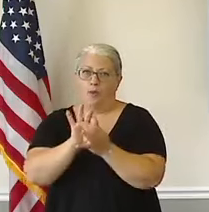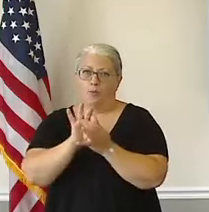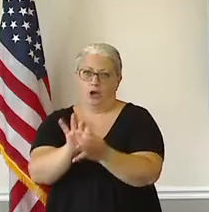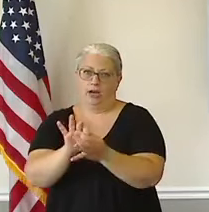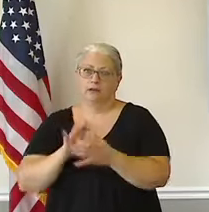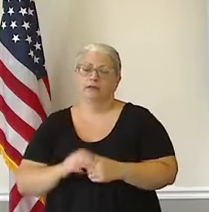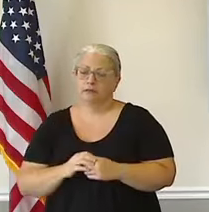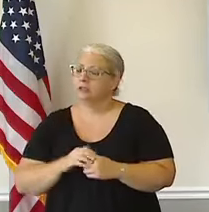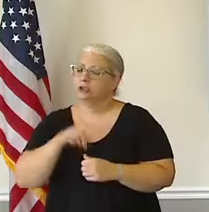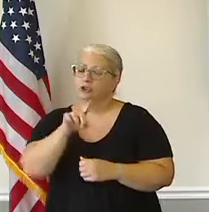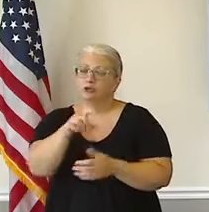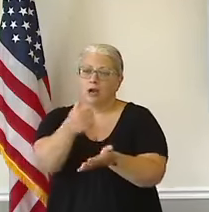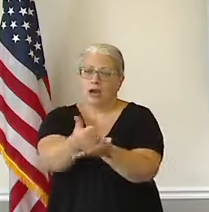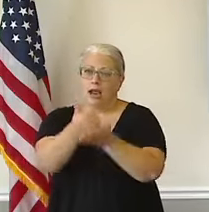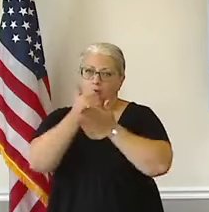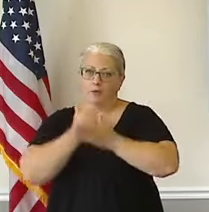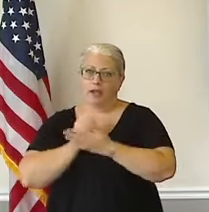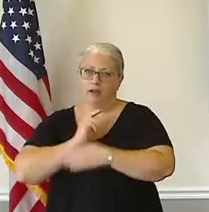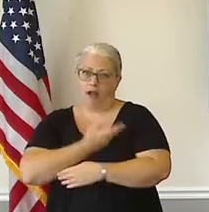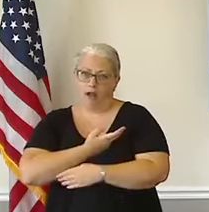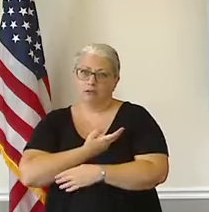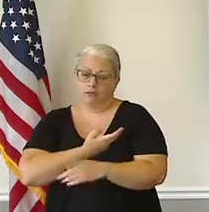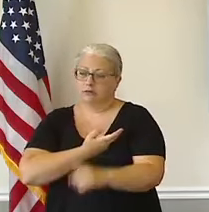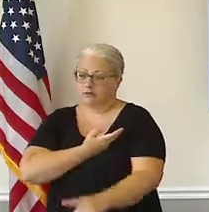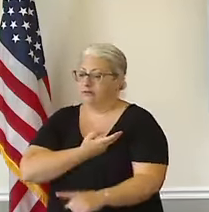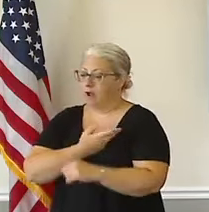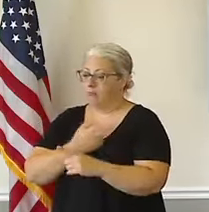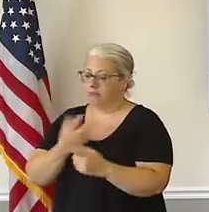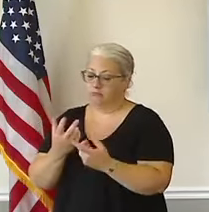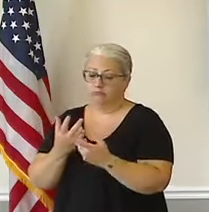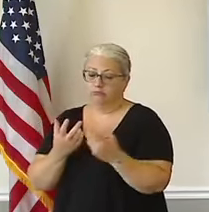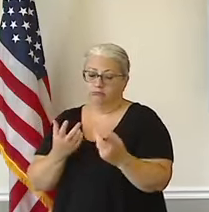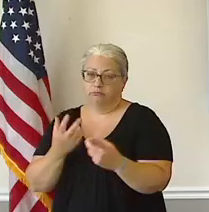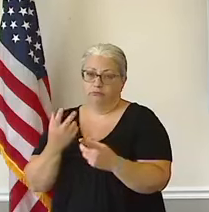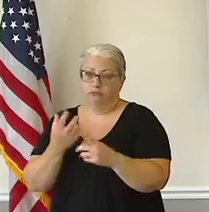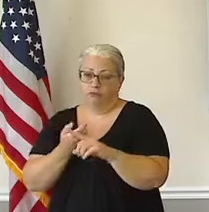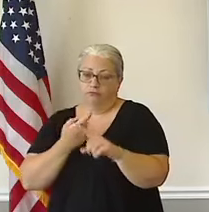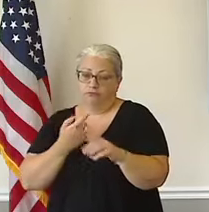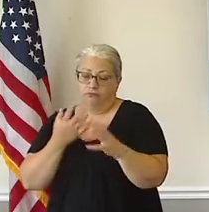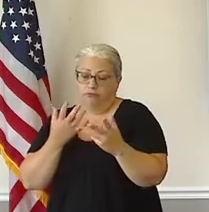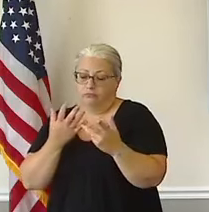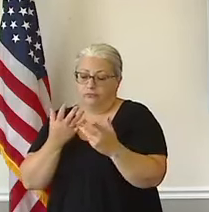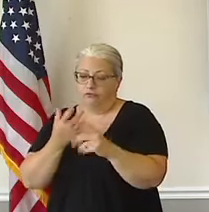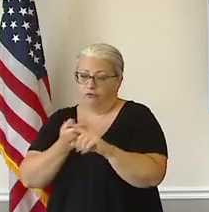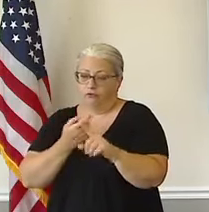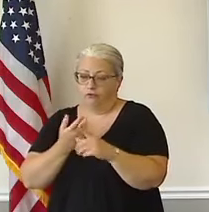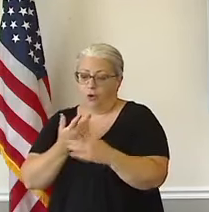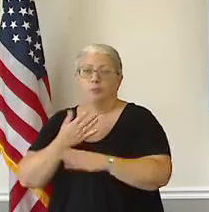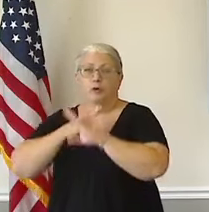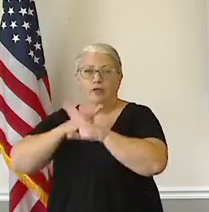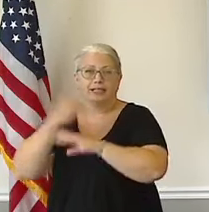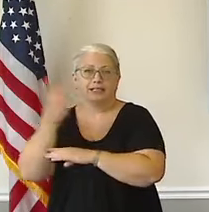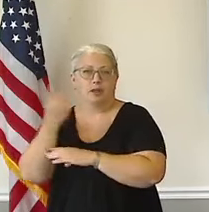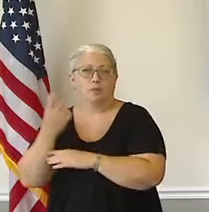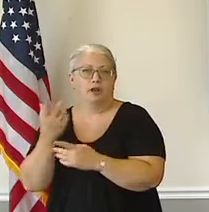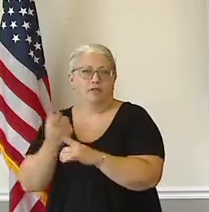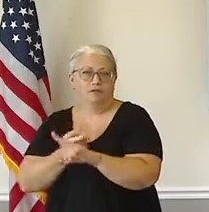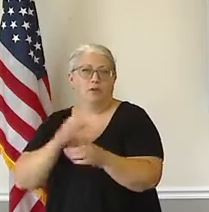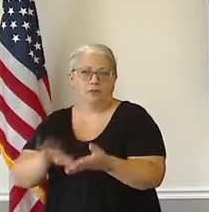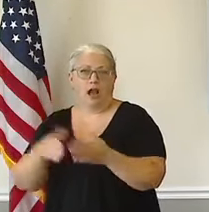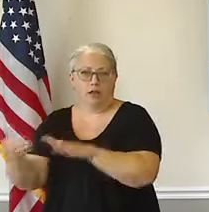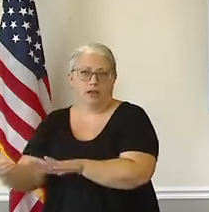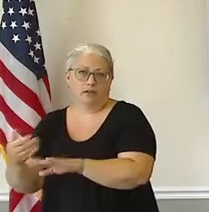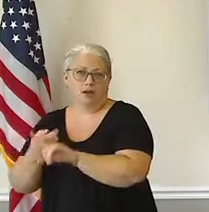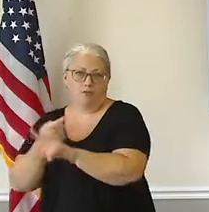us prevent someone from potentially dying from this disease. Thank you for sharing that. I will say